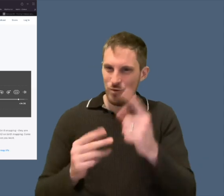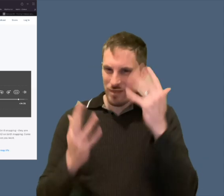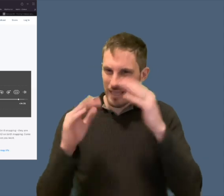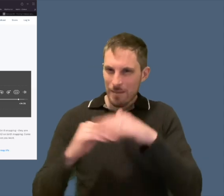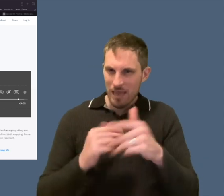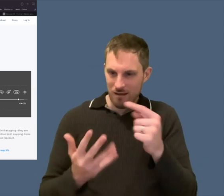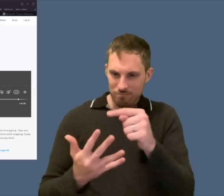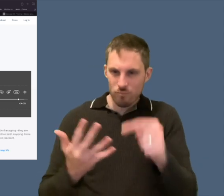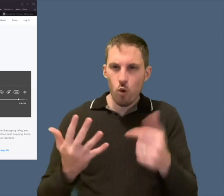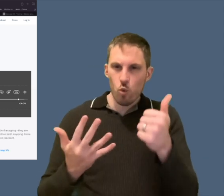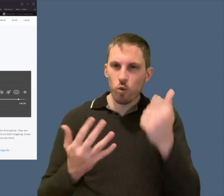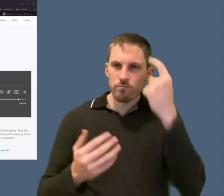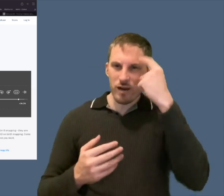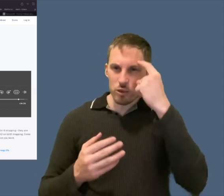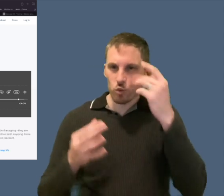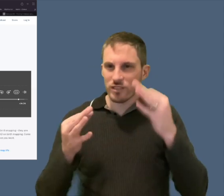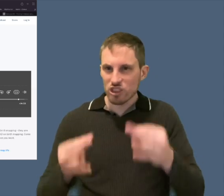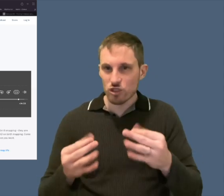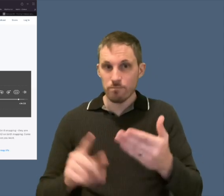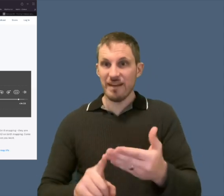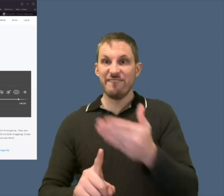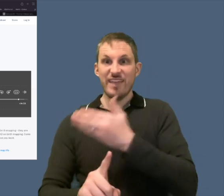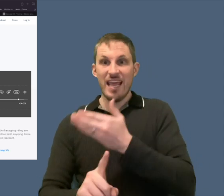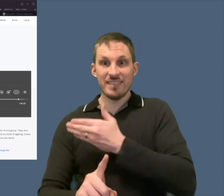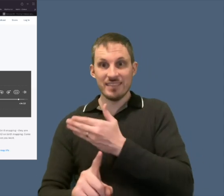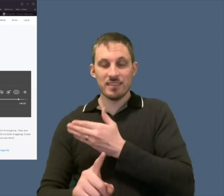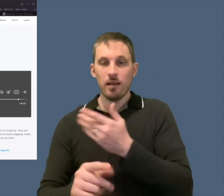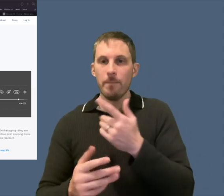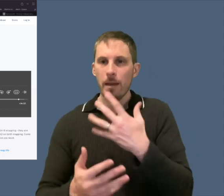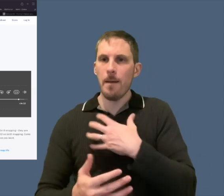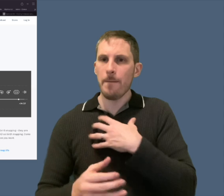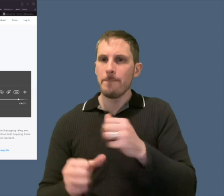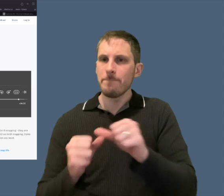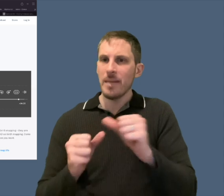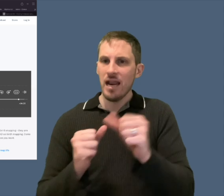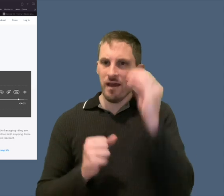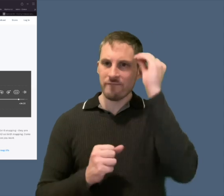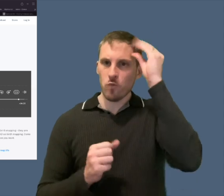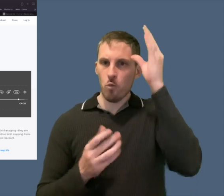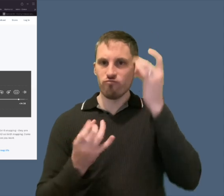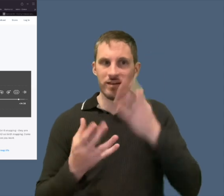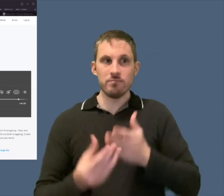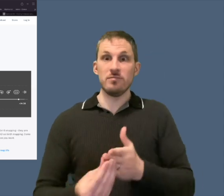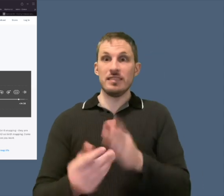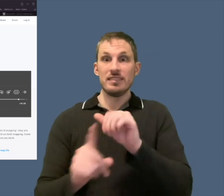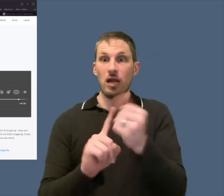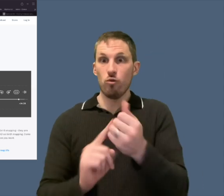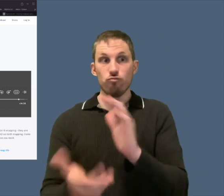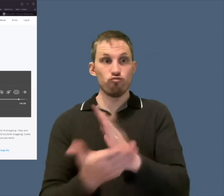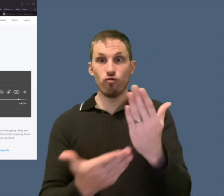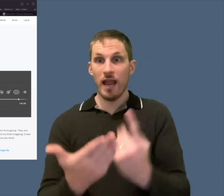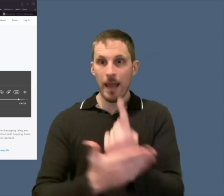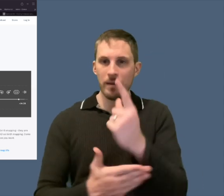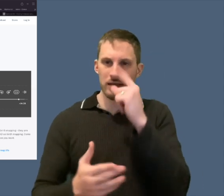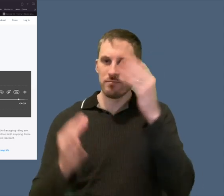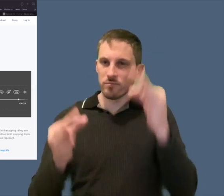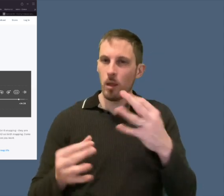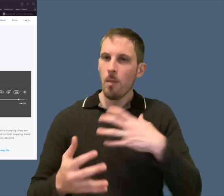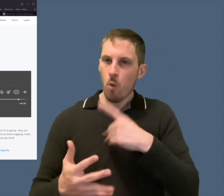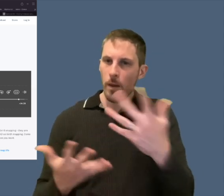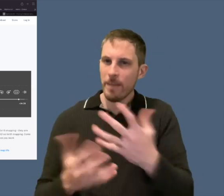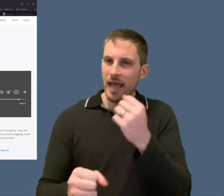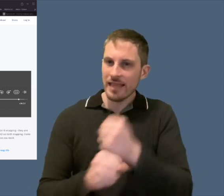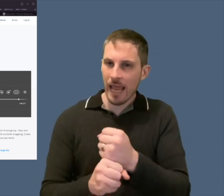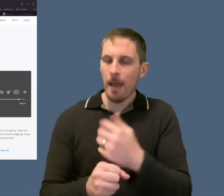really practical decisions in advance, you're better equipped to make the decision should that scenario come up. The more you play the game, the